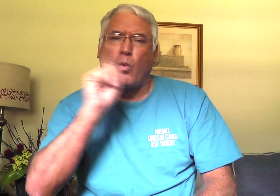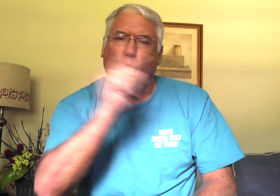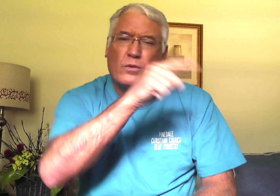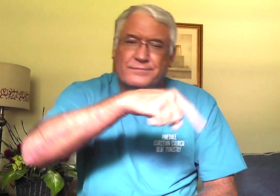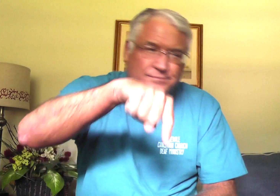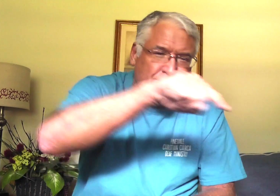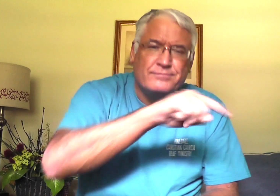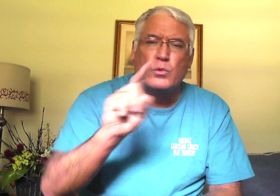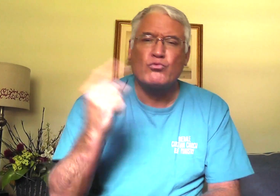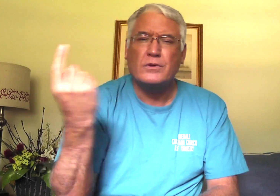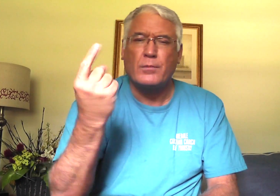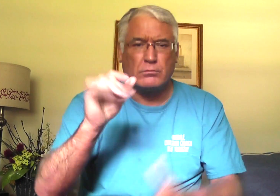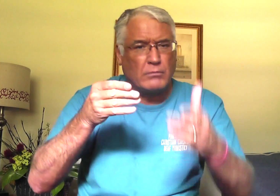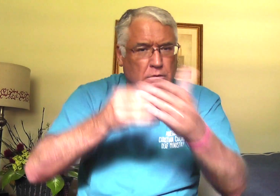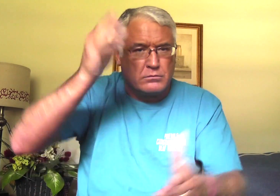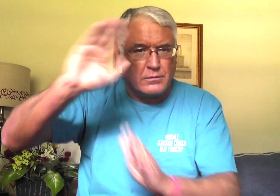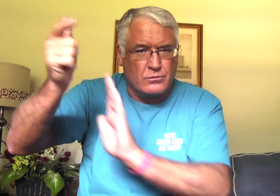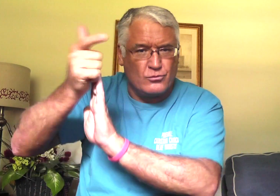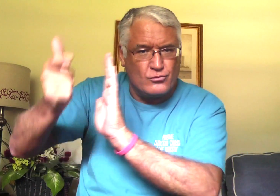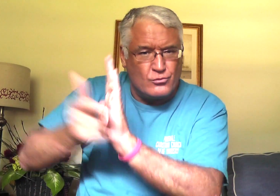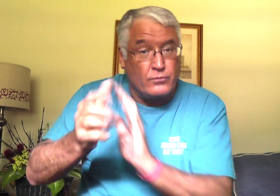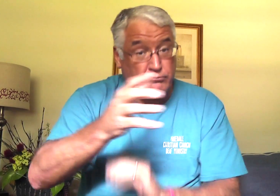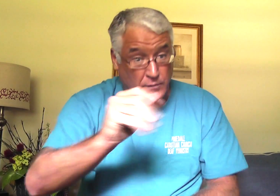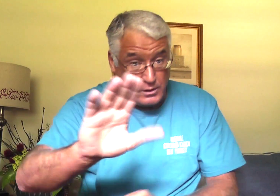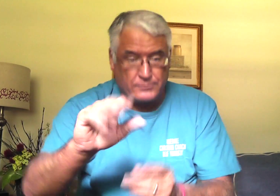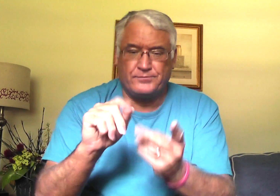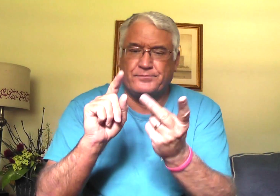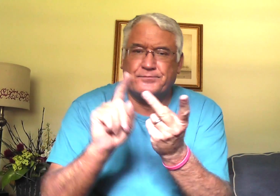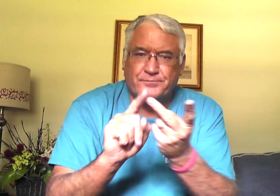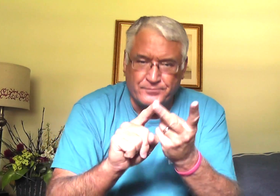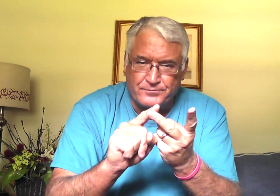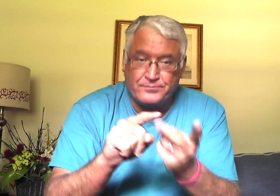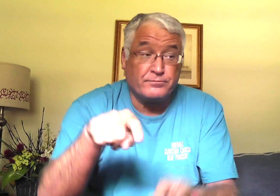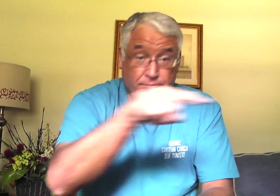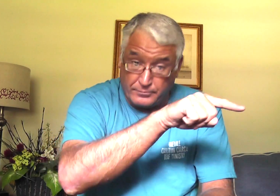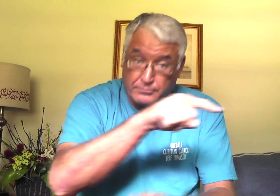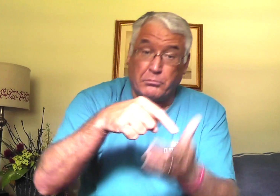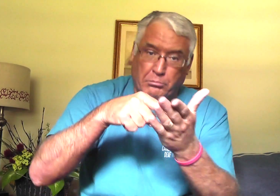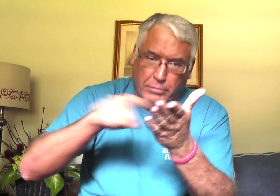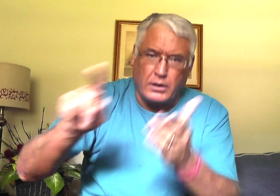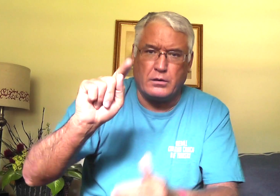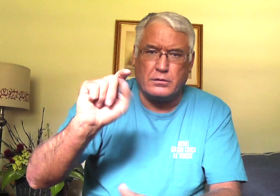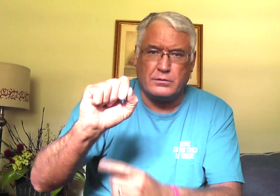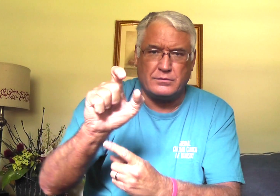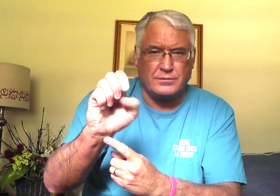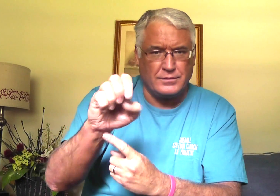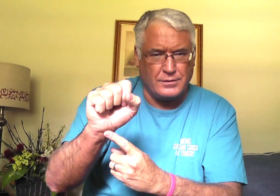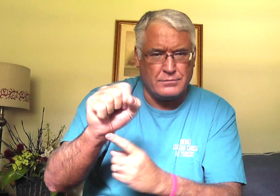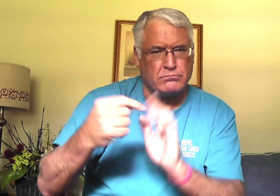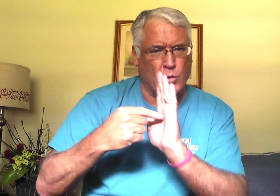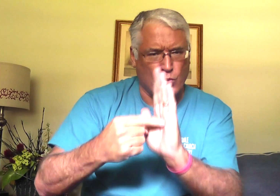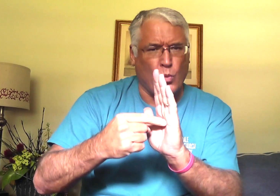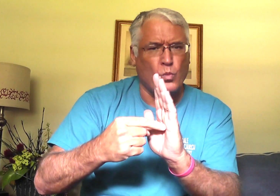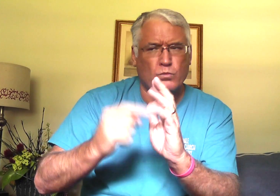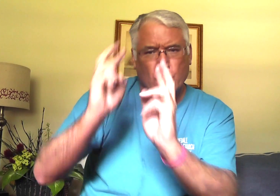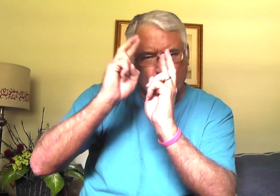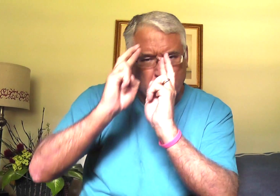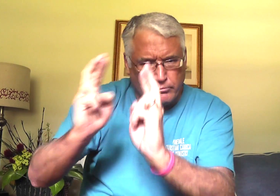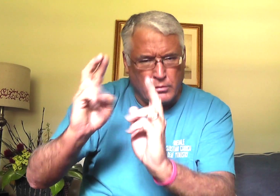authority, and do whatever they tell them to do, as long as it's not against God's law. And secondly, to pay their taxes. And